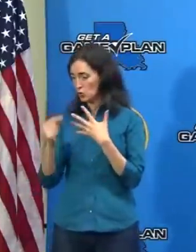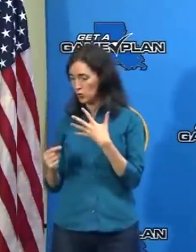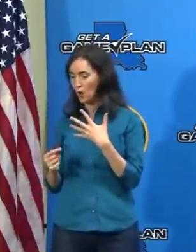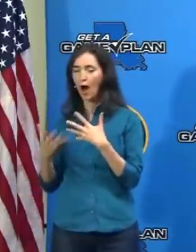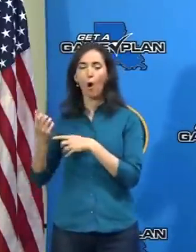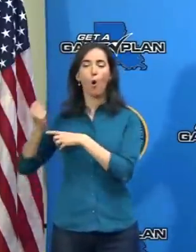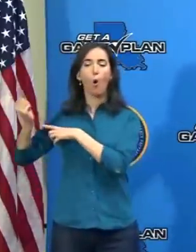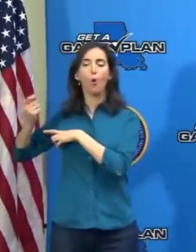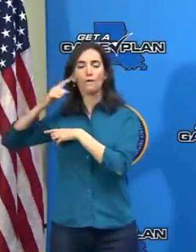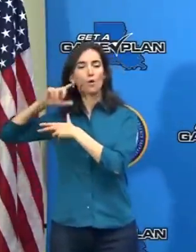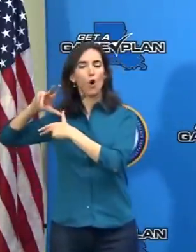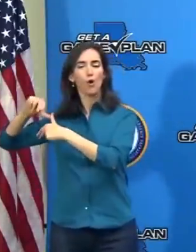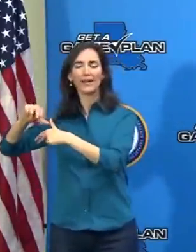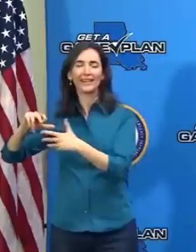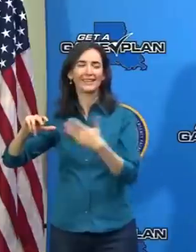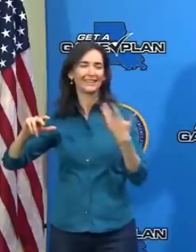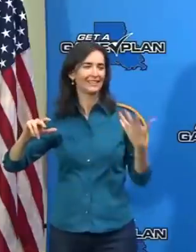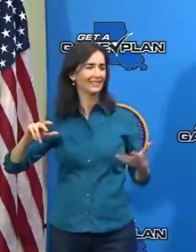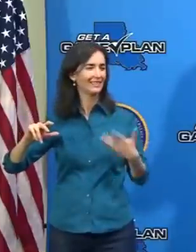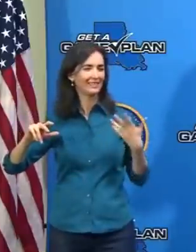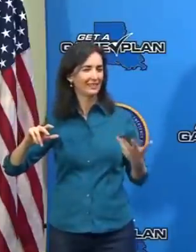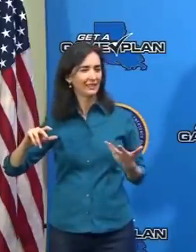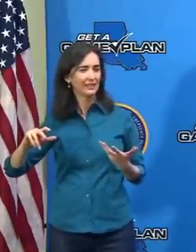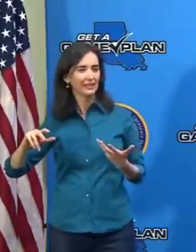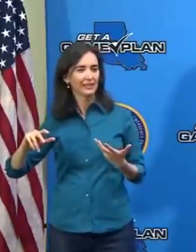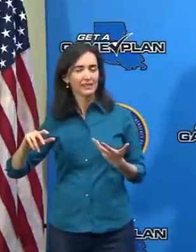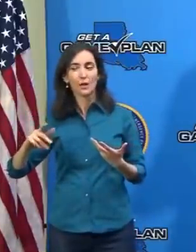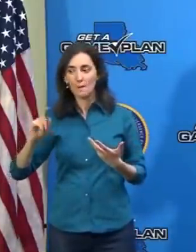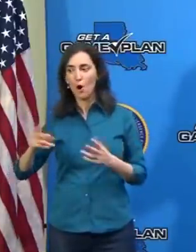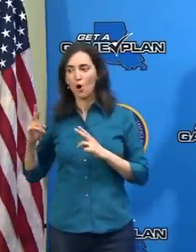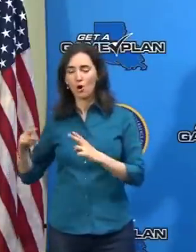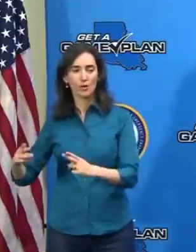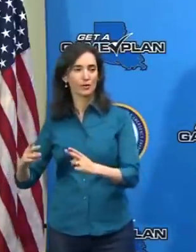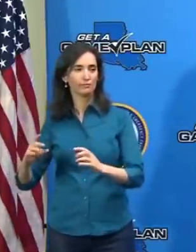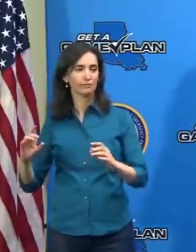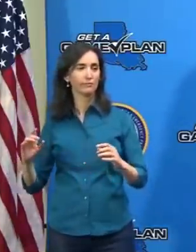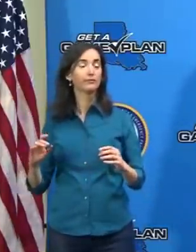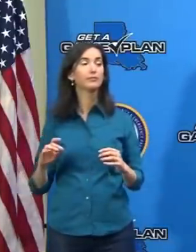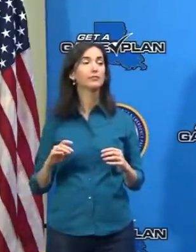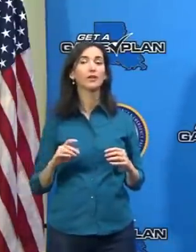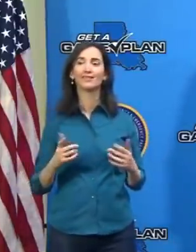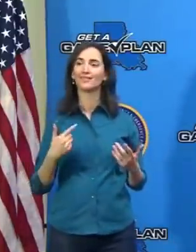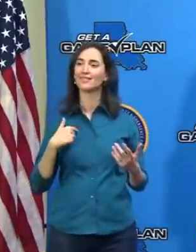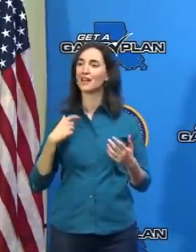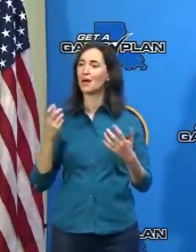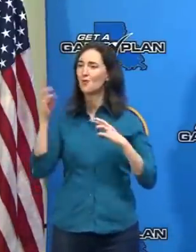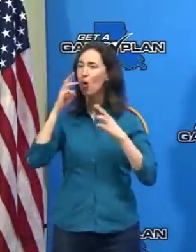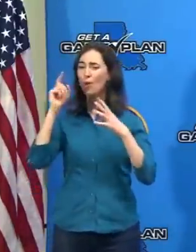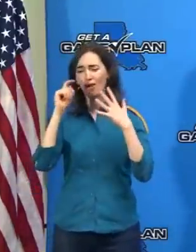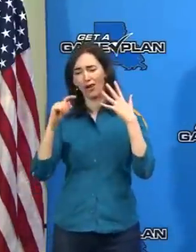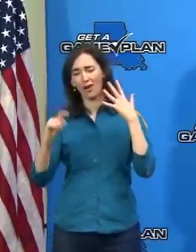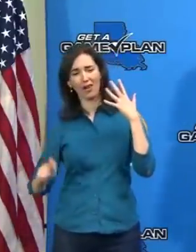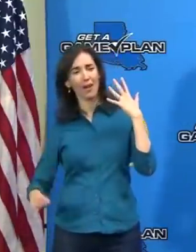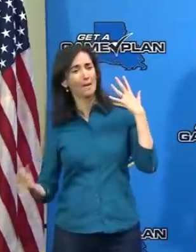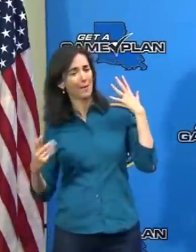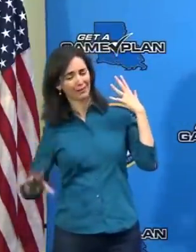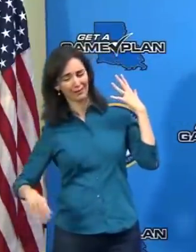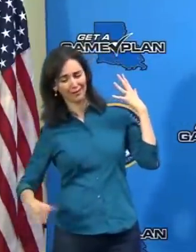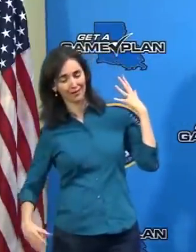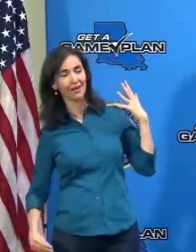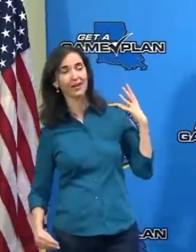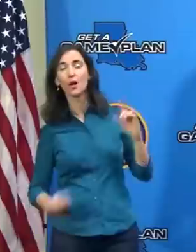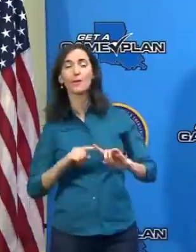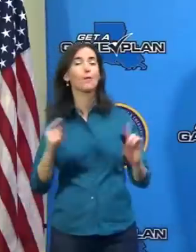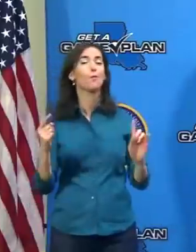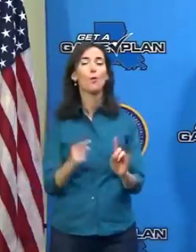more things than I have time to go over. And as it happens, we're going back to GoSEP